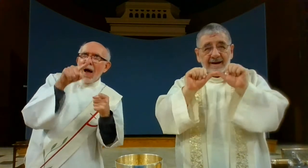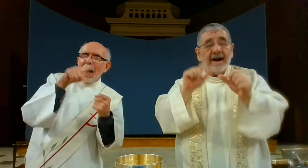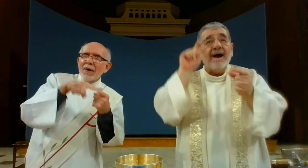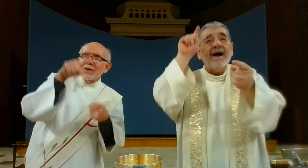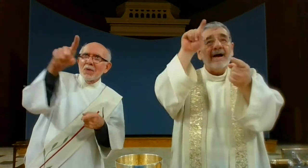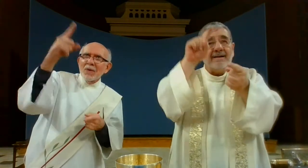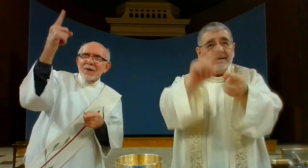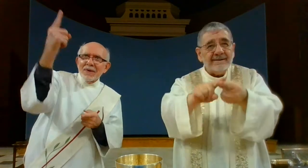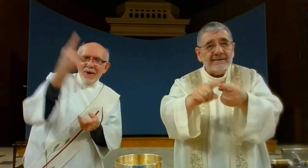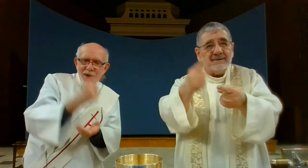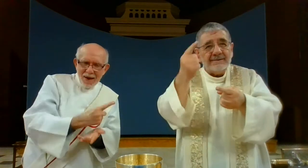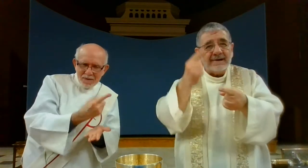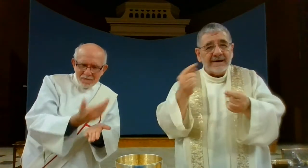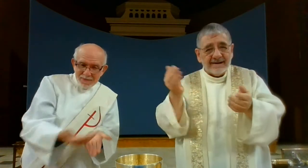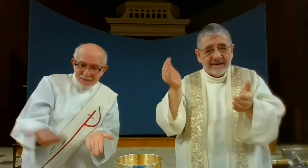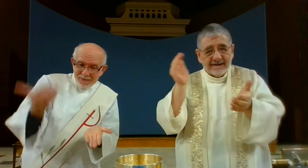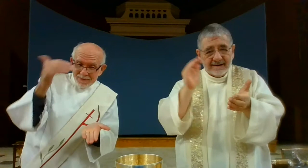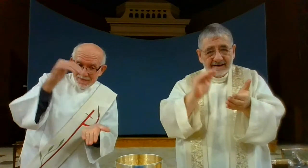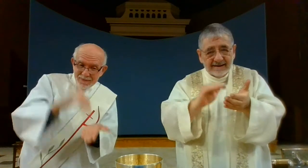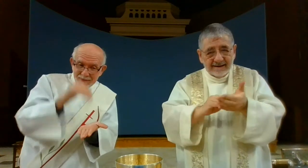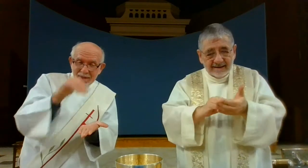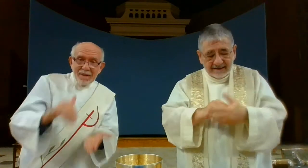Lord, until you come again.